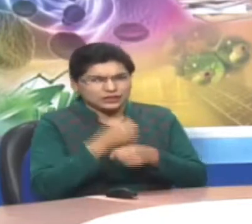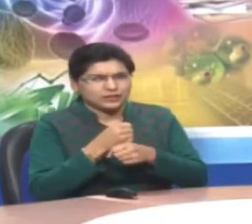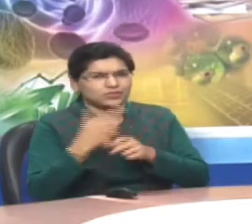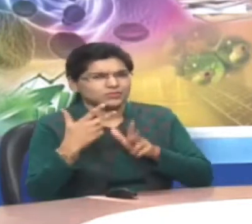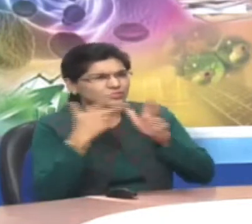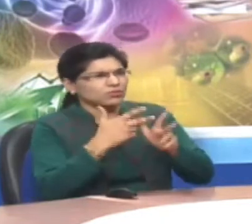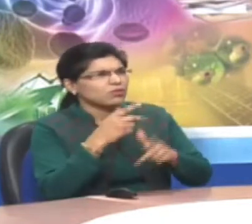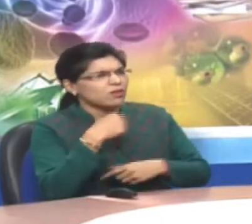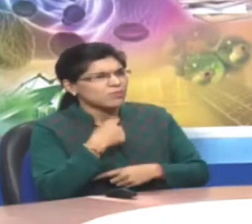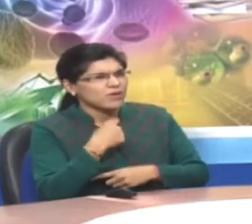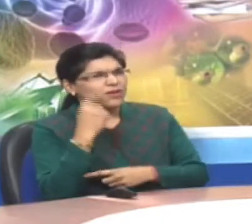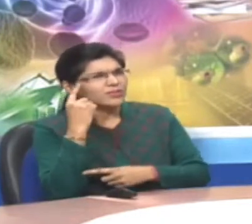Chirag says,